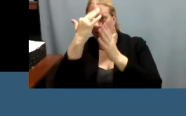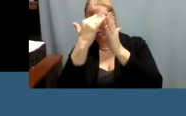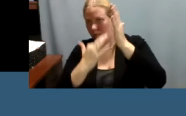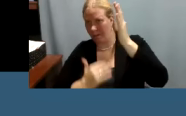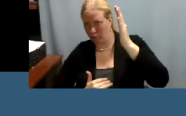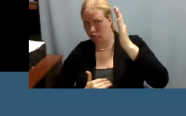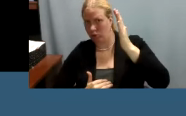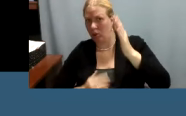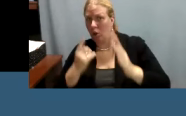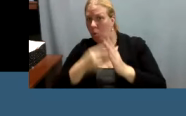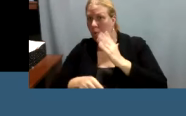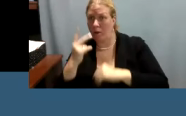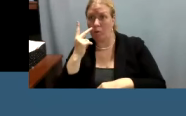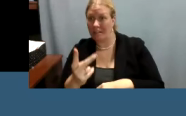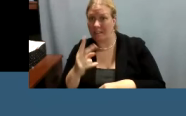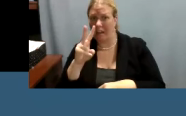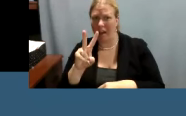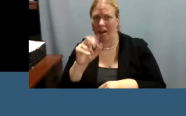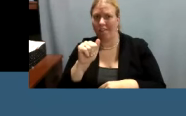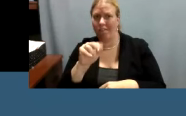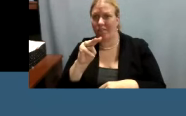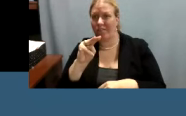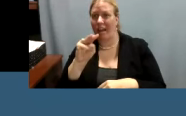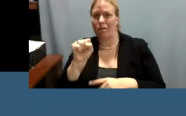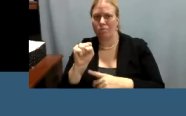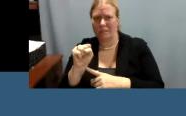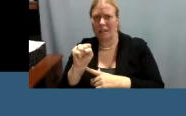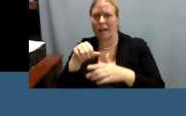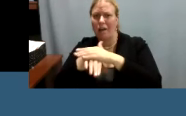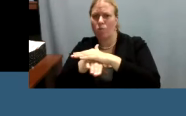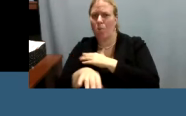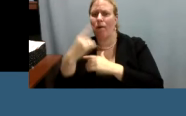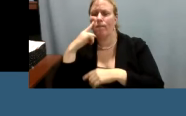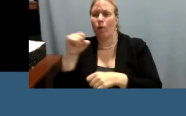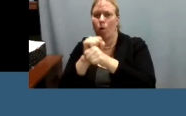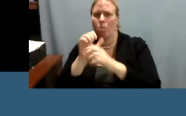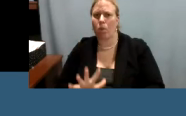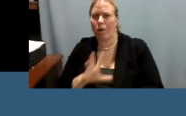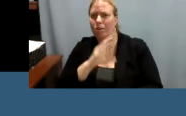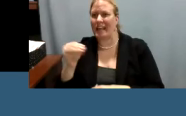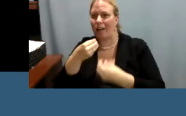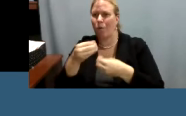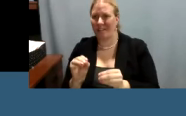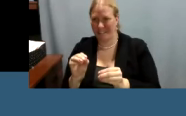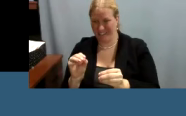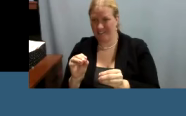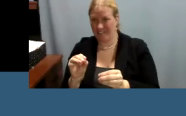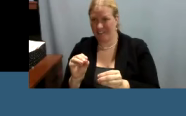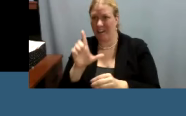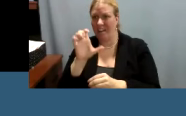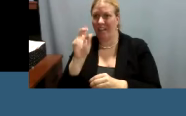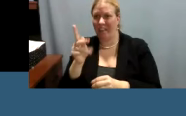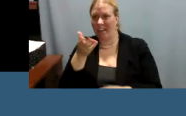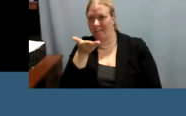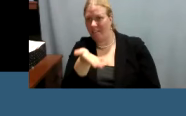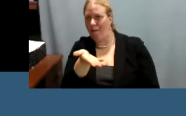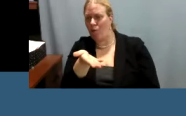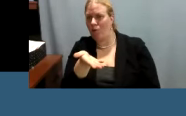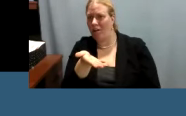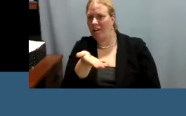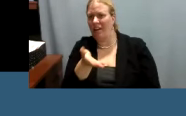you see in front of you is the vans enrollment where you can find that at the department of public health and the link is also in front of you it's going to be